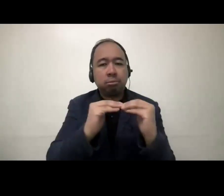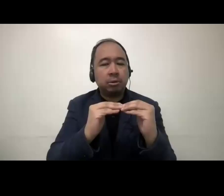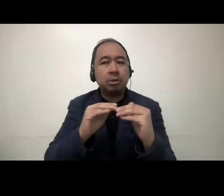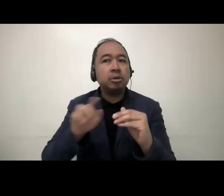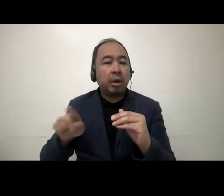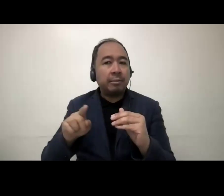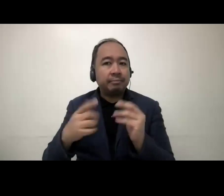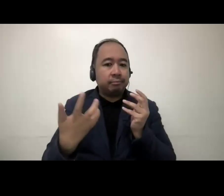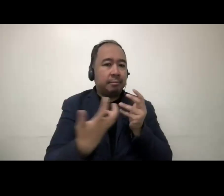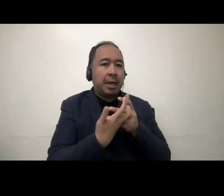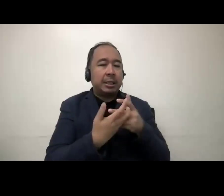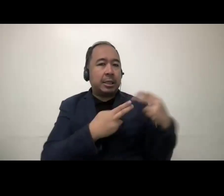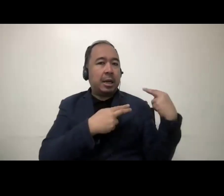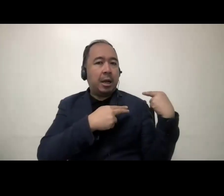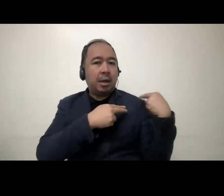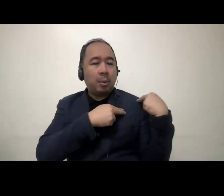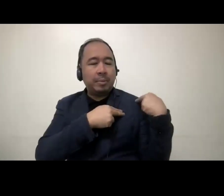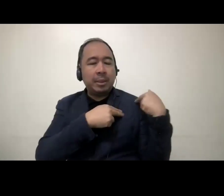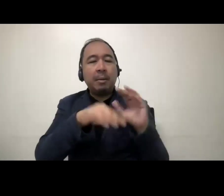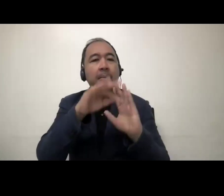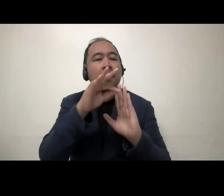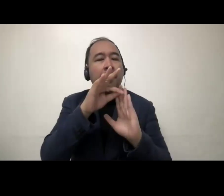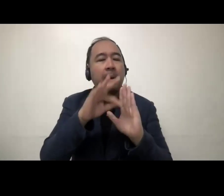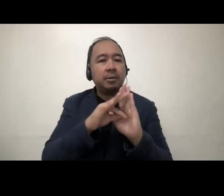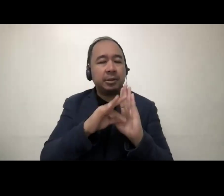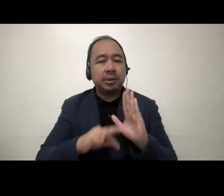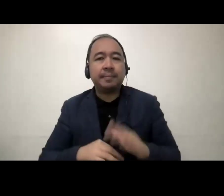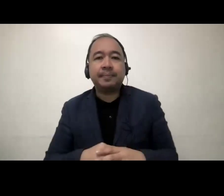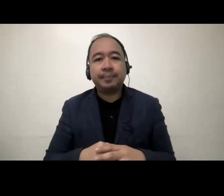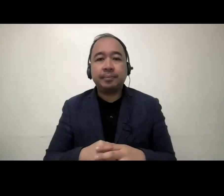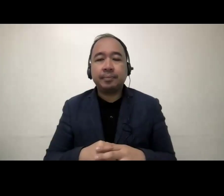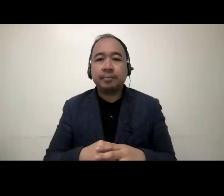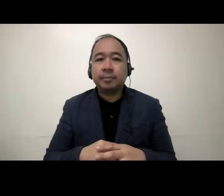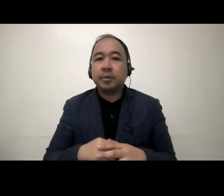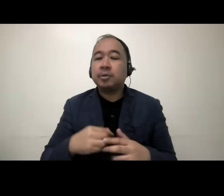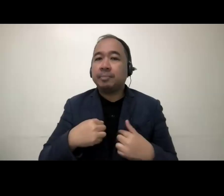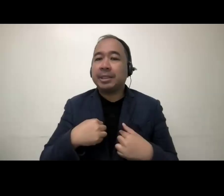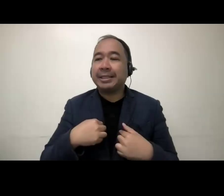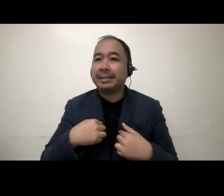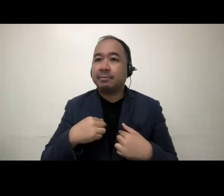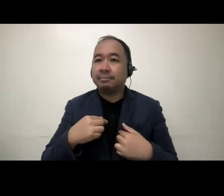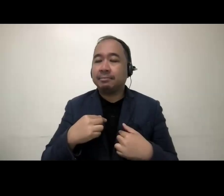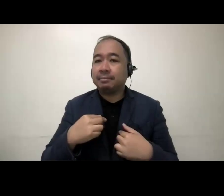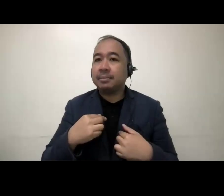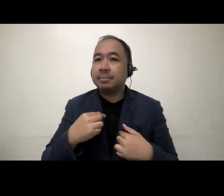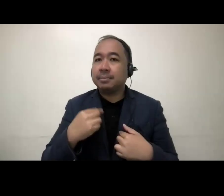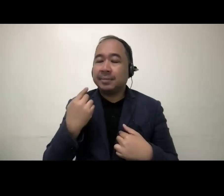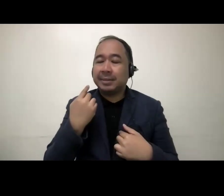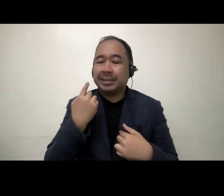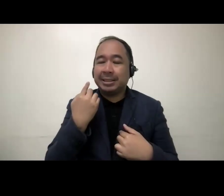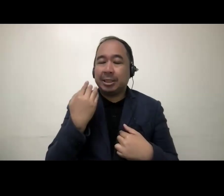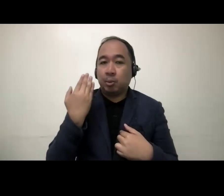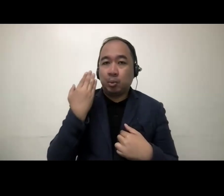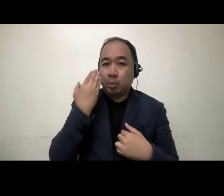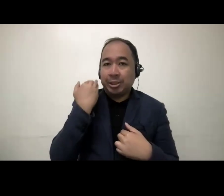think so. That's the reason why when I started this conversation earlier, I mentioned the need to